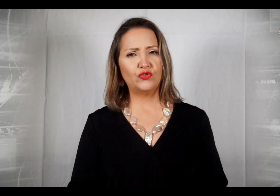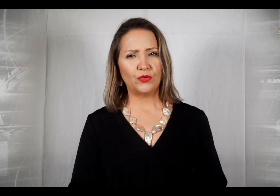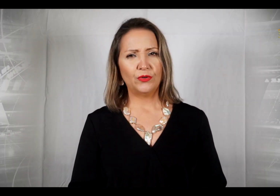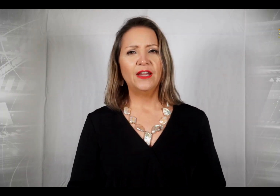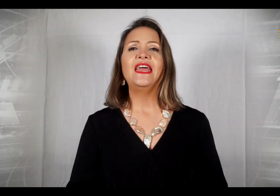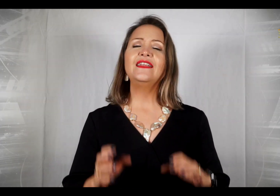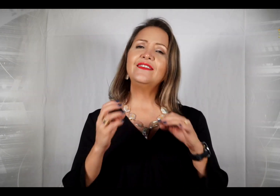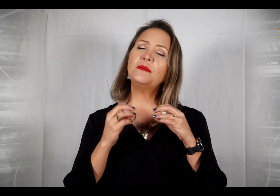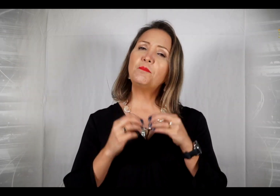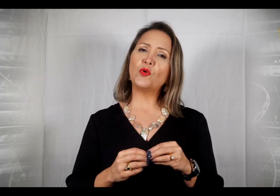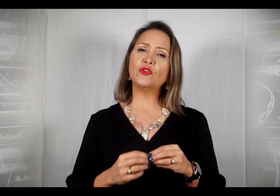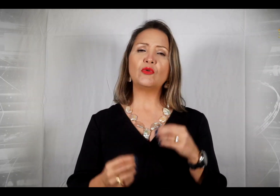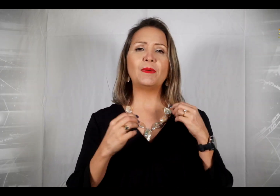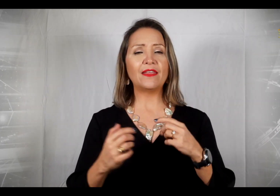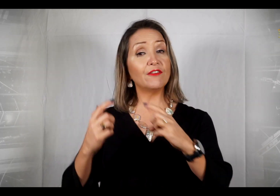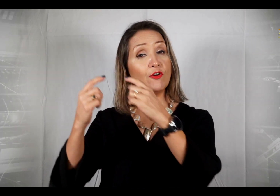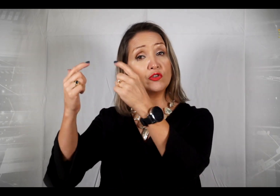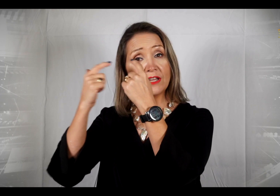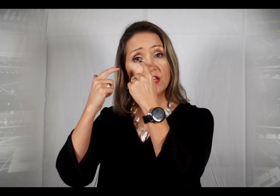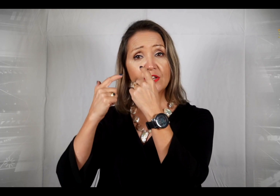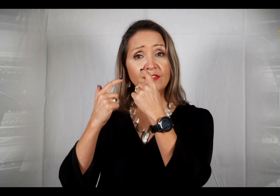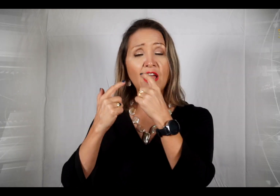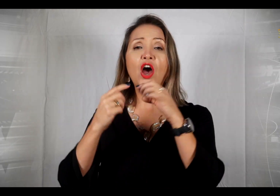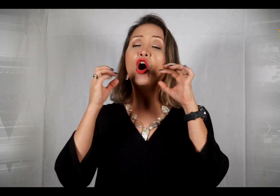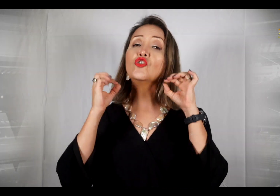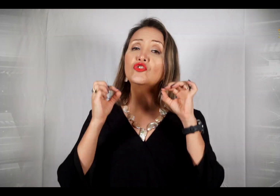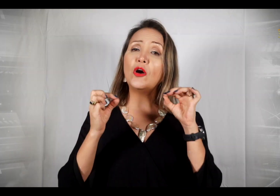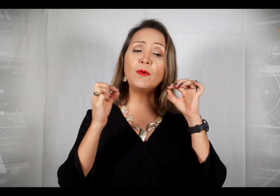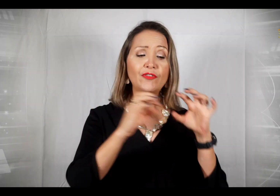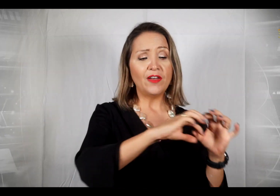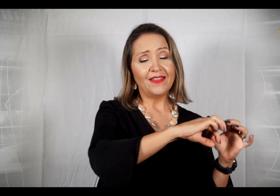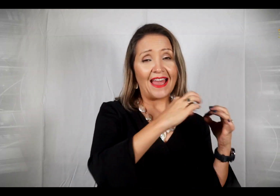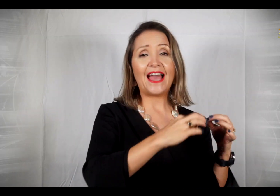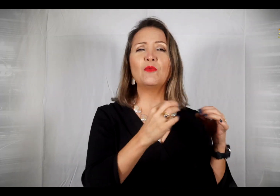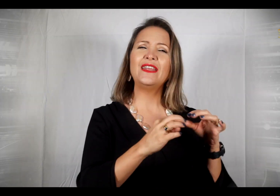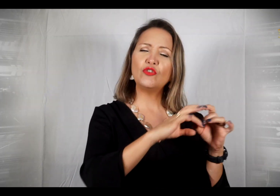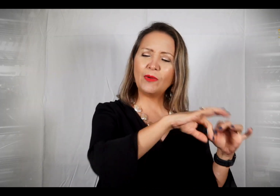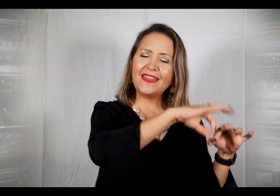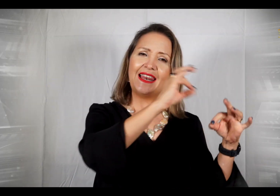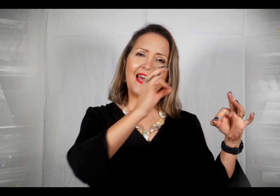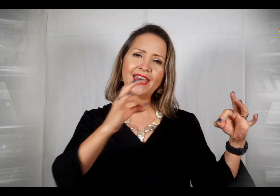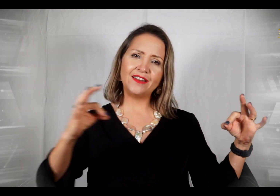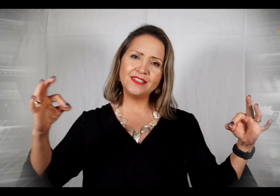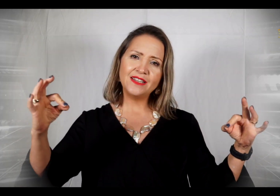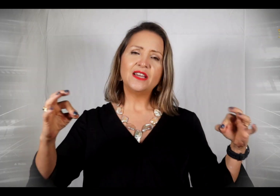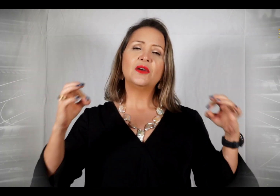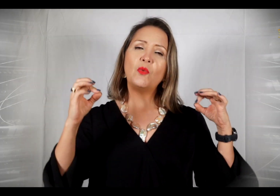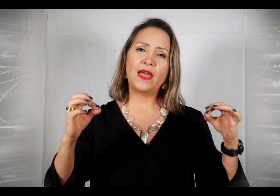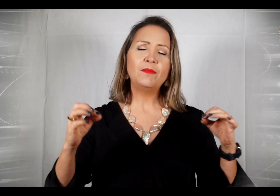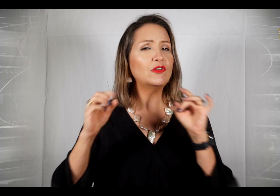also, it is important to apply the false lashes on top of the eye when it's already lined. Why? Because do